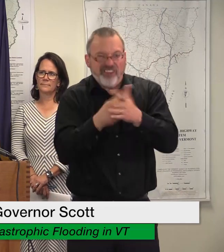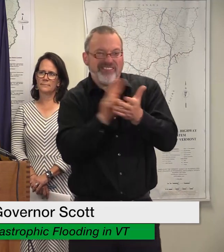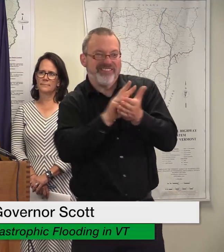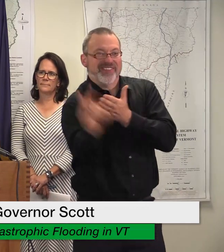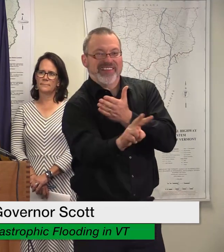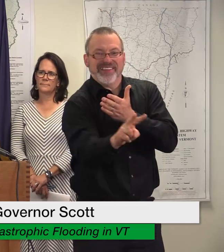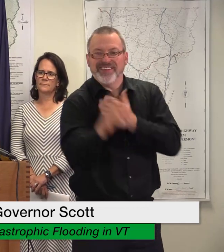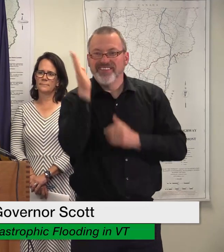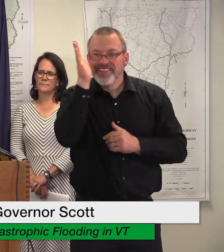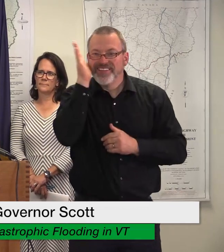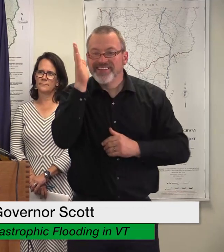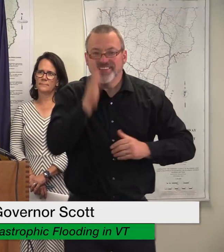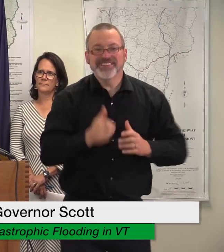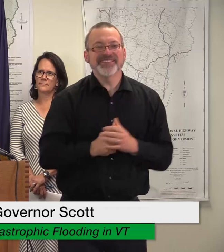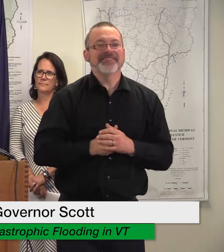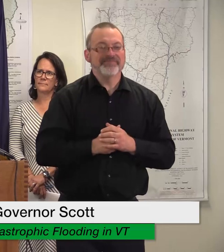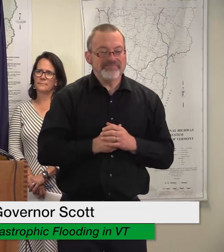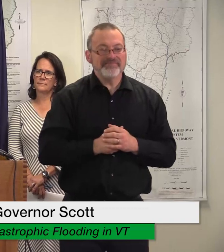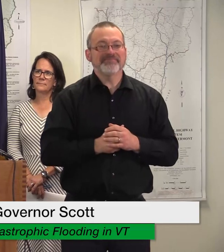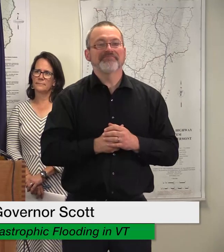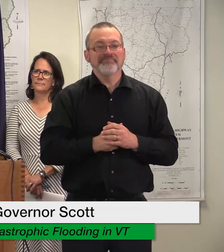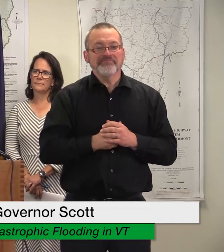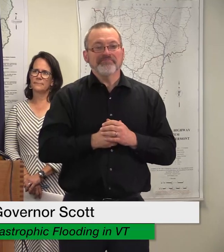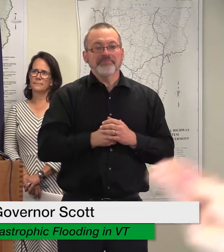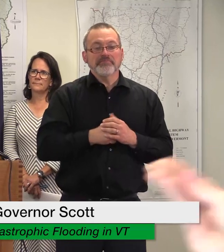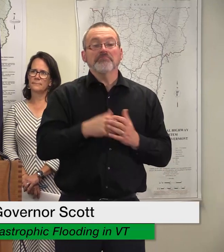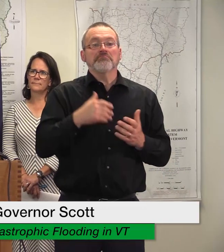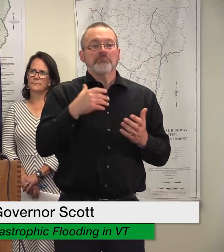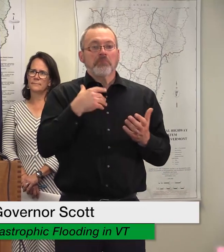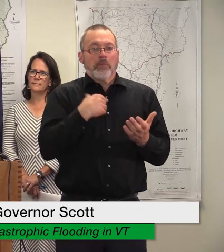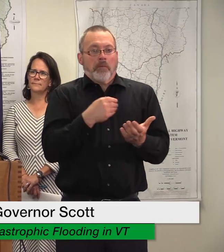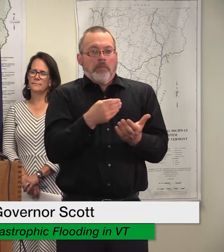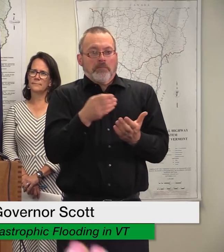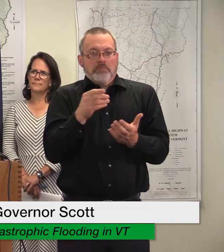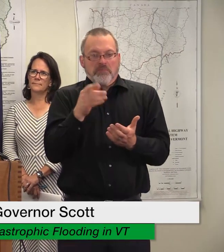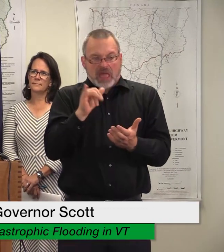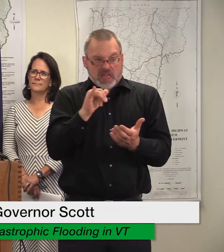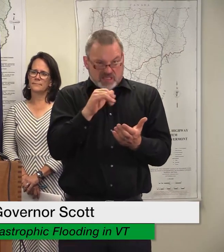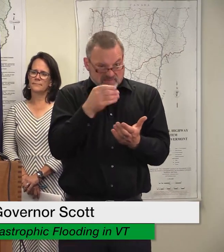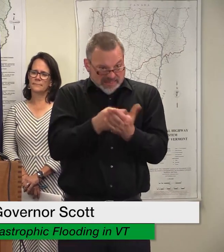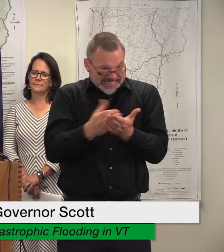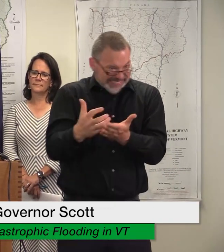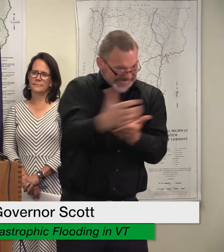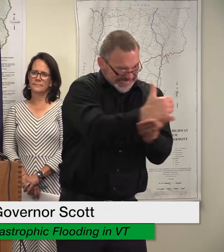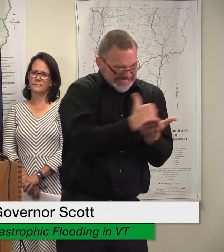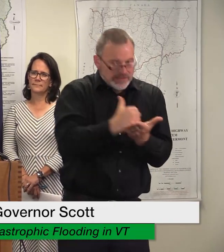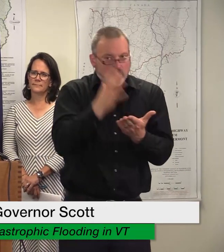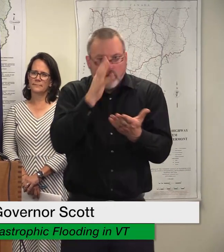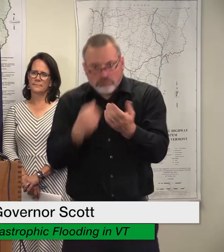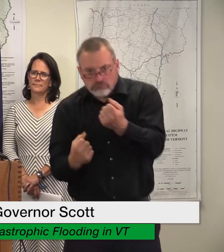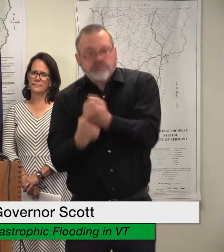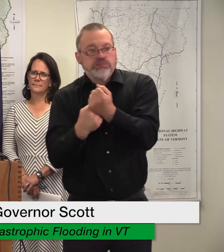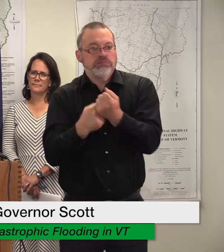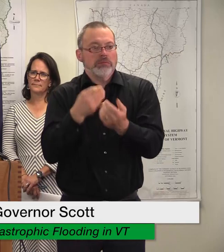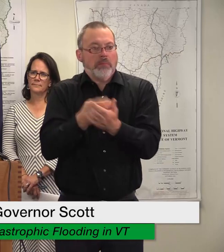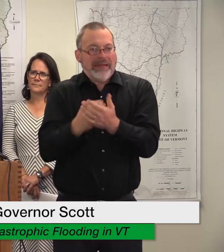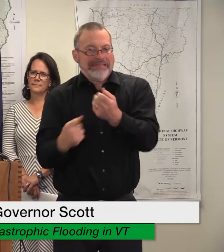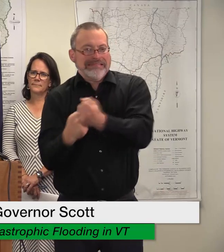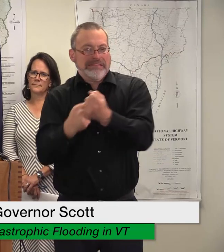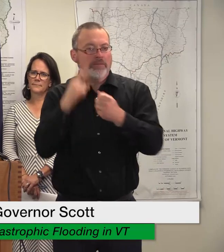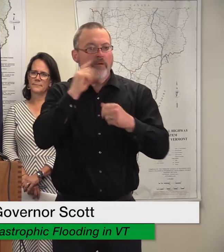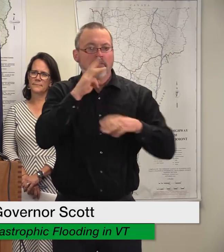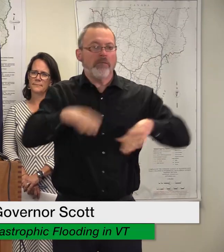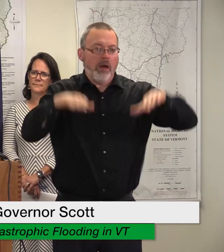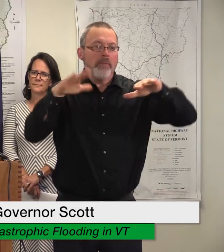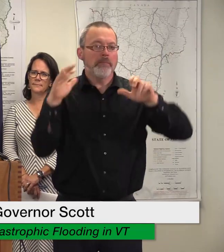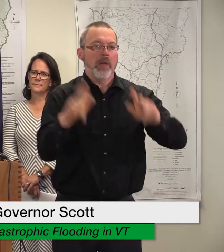Anything raised will support those impacted by flooding. Now, we decided to keep the design similar to the one used